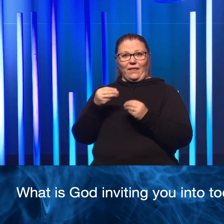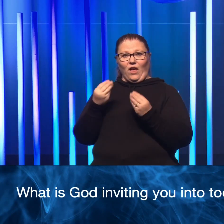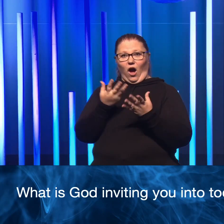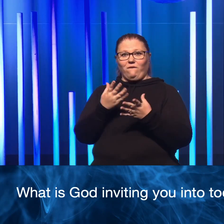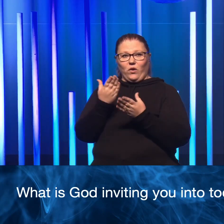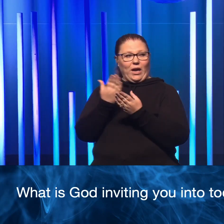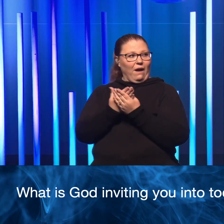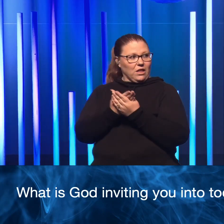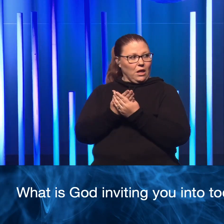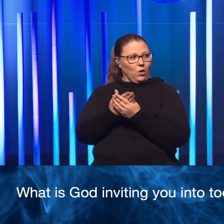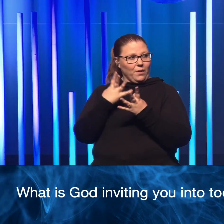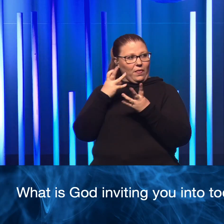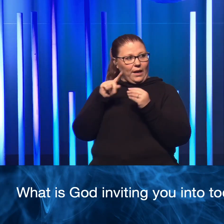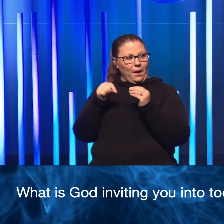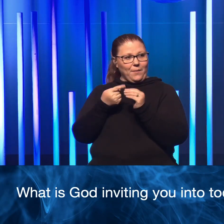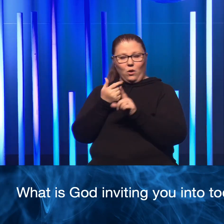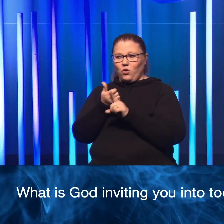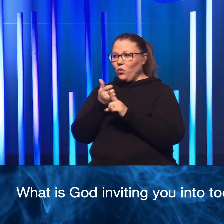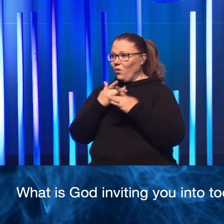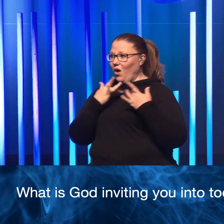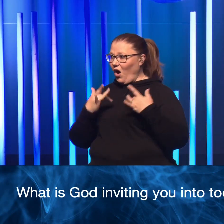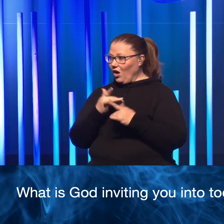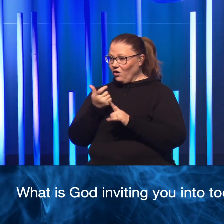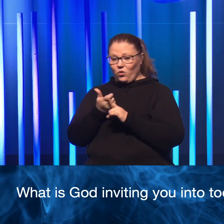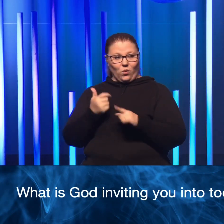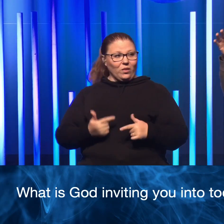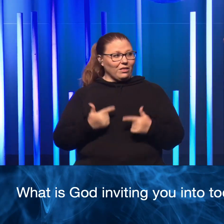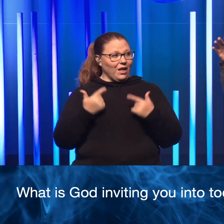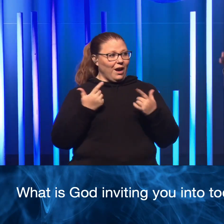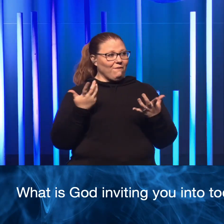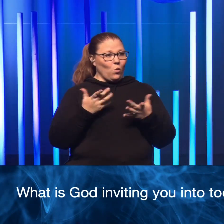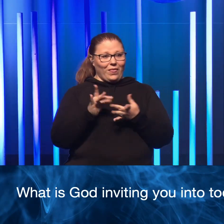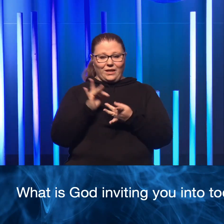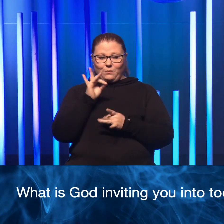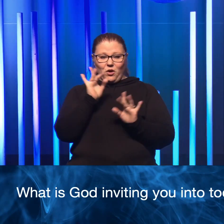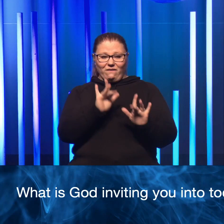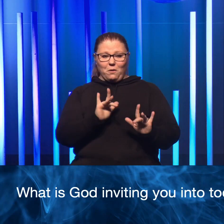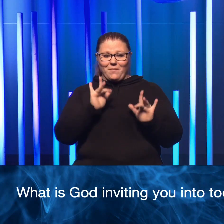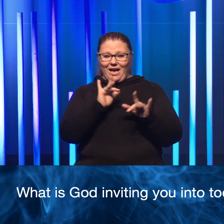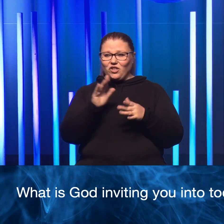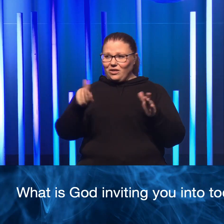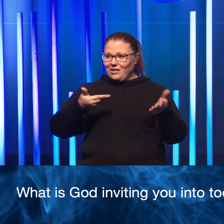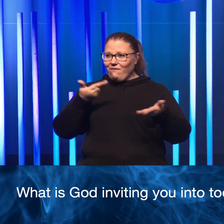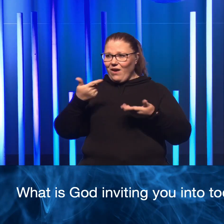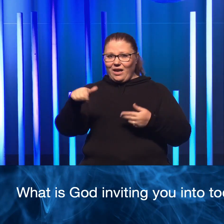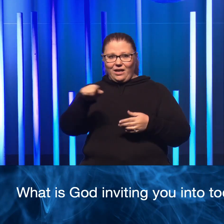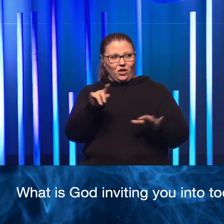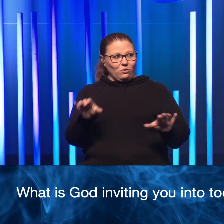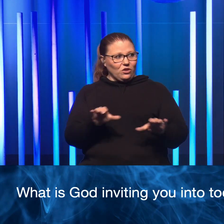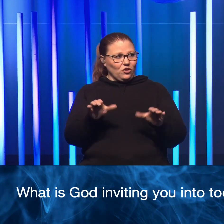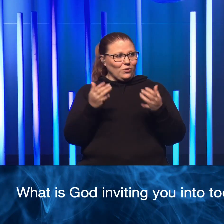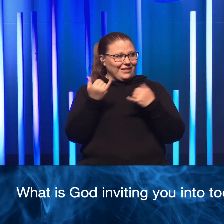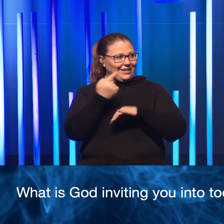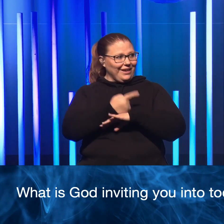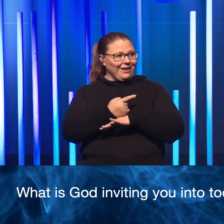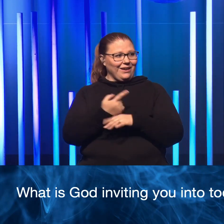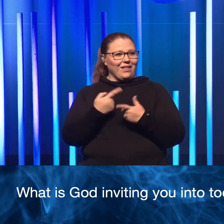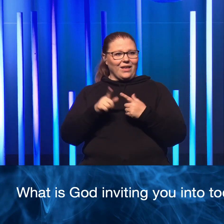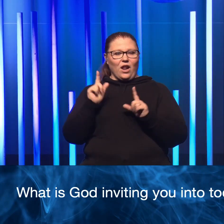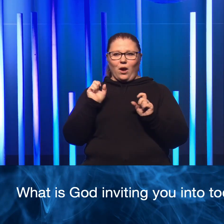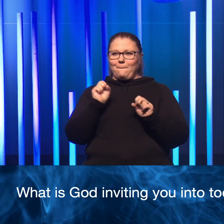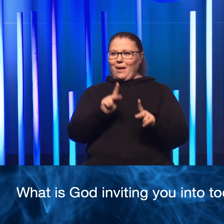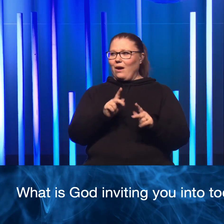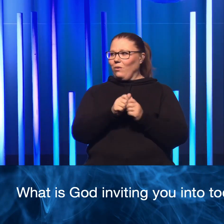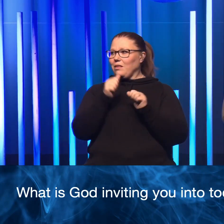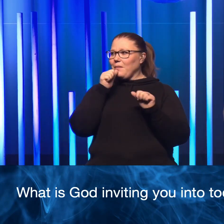consider your own heart and your life and what this spirit of compassion is inviting you into today. And then I'll be back with our